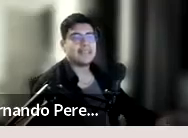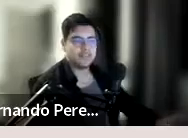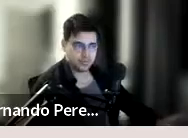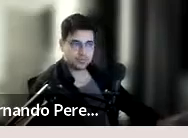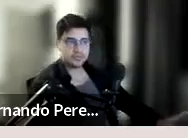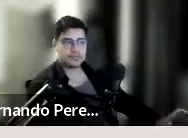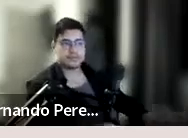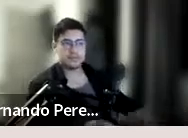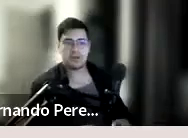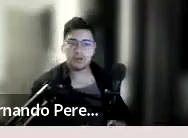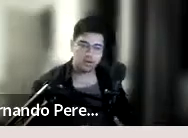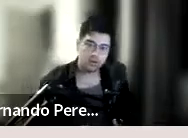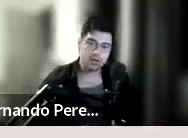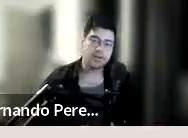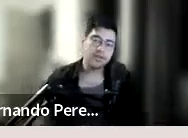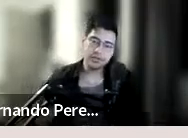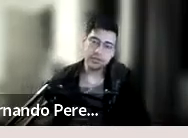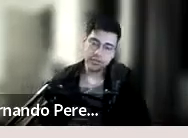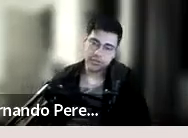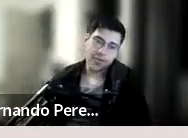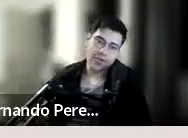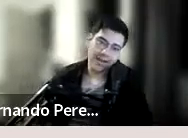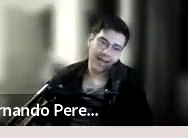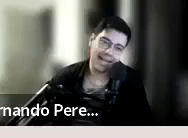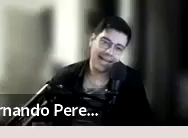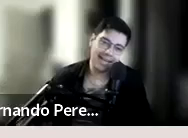identification. Or your ID.